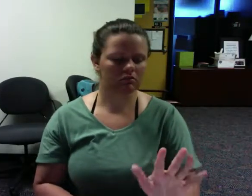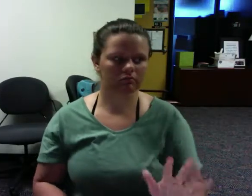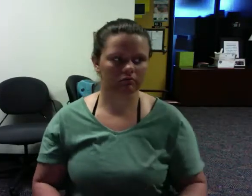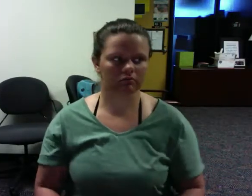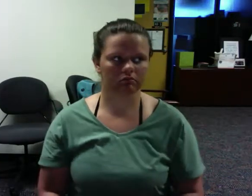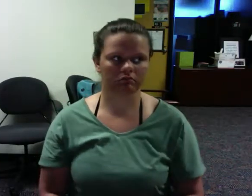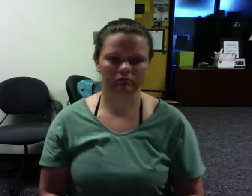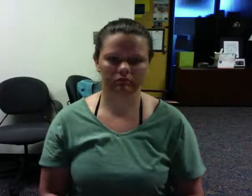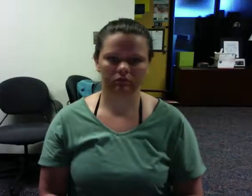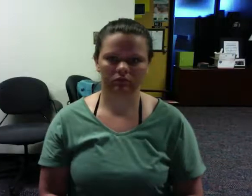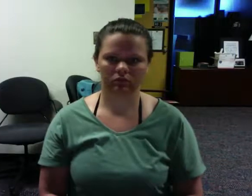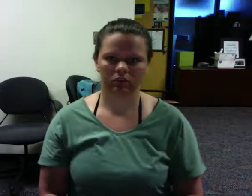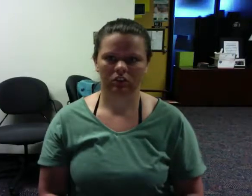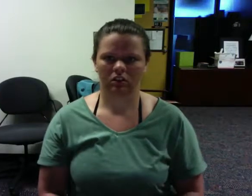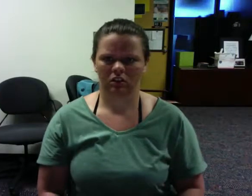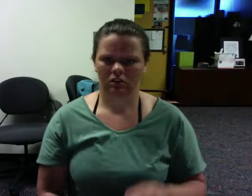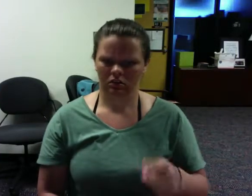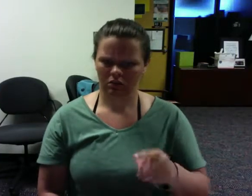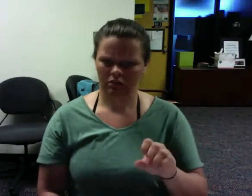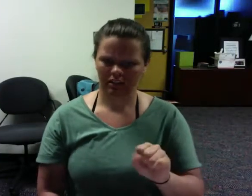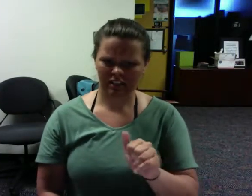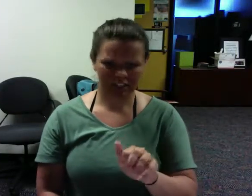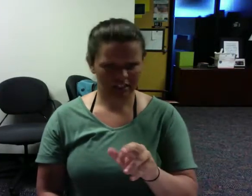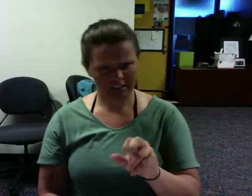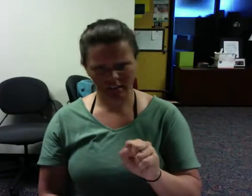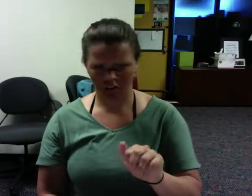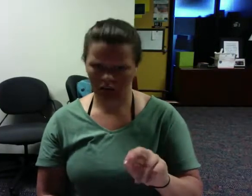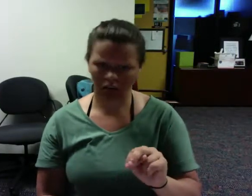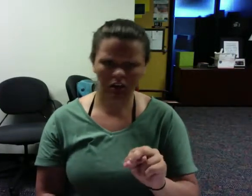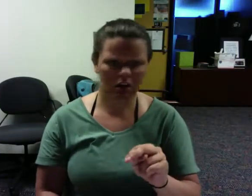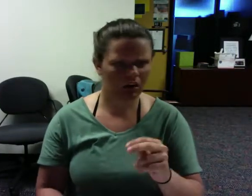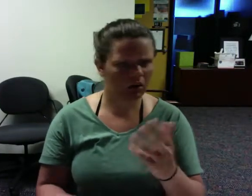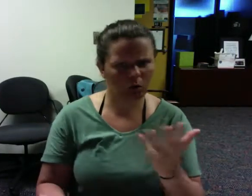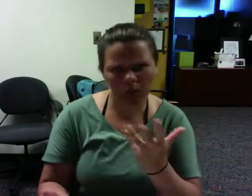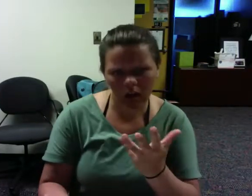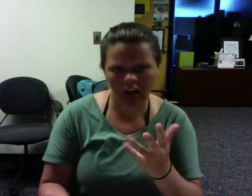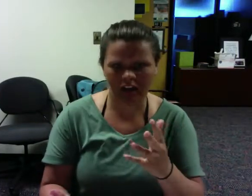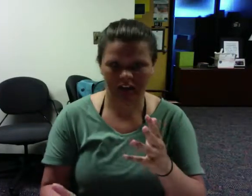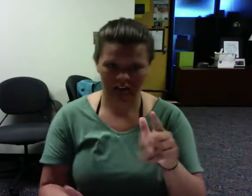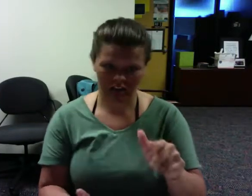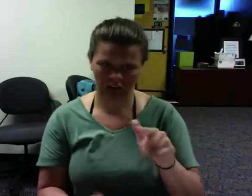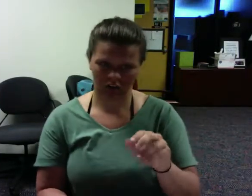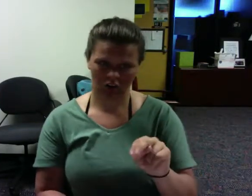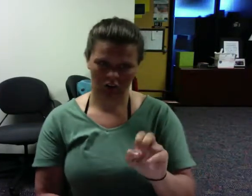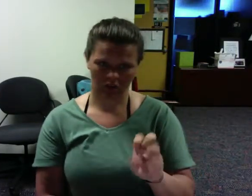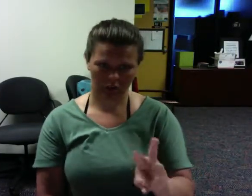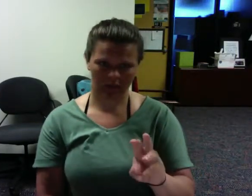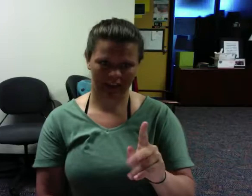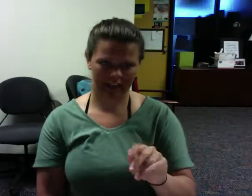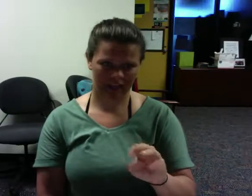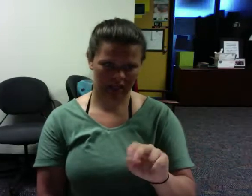So what time of year is it in New England? What season? Kevin, winter. Okay, so they had not